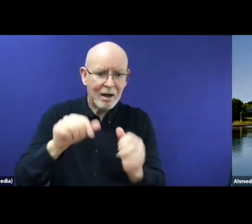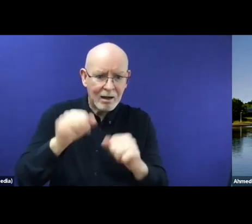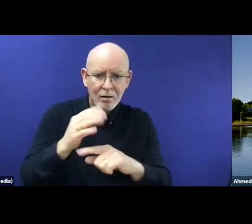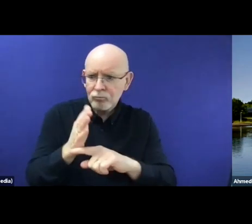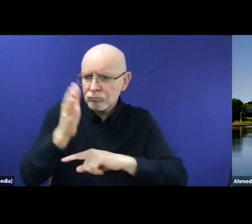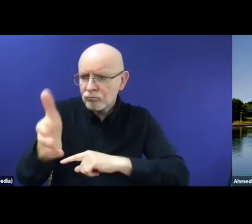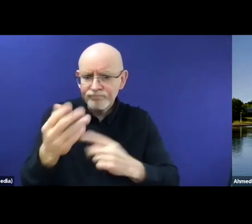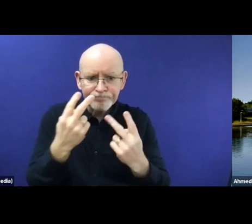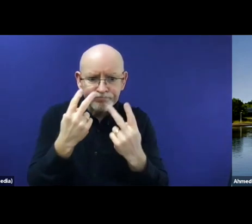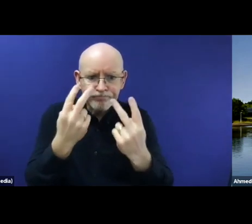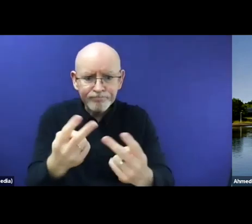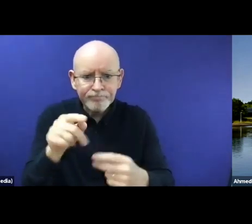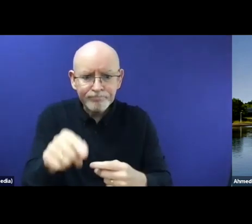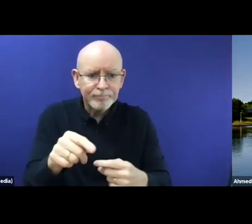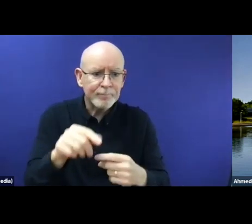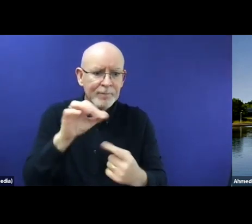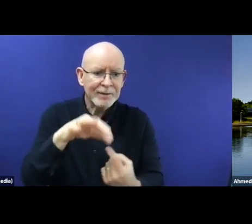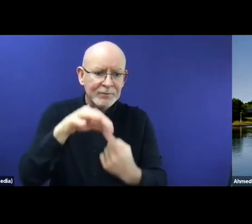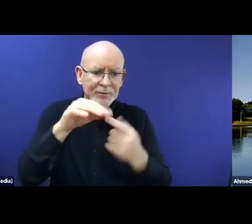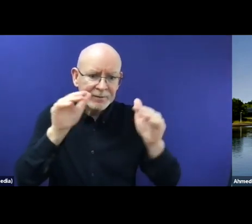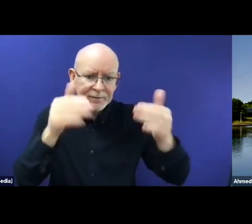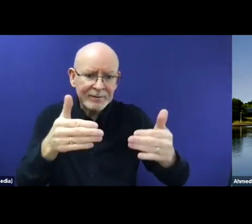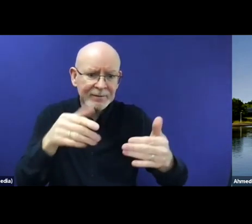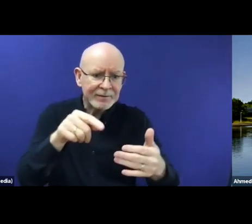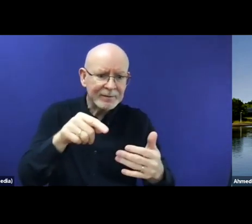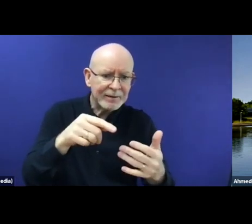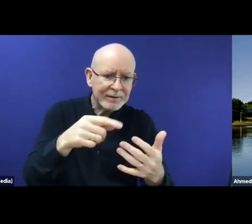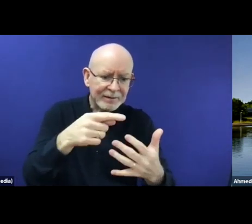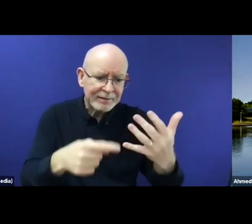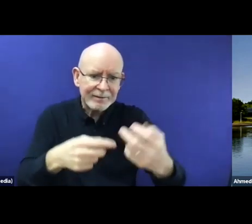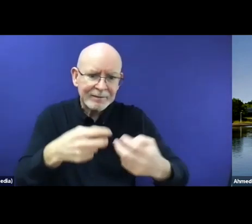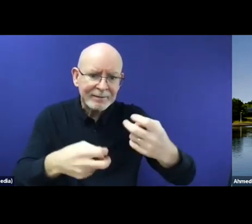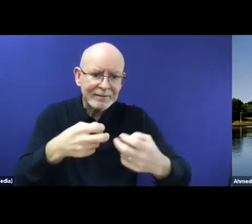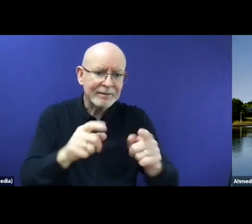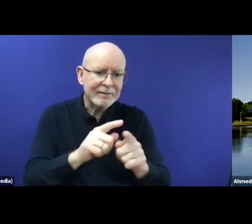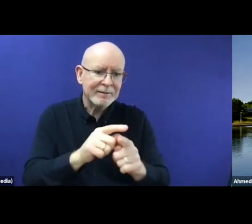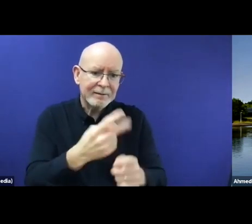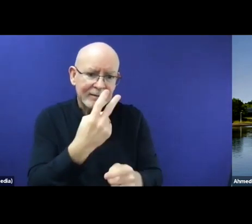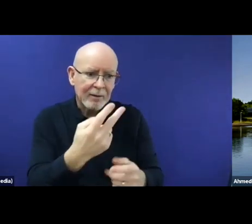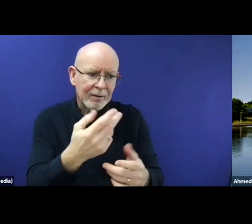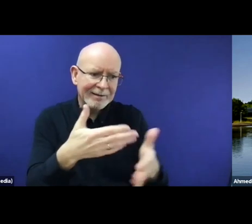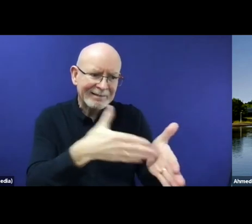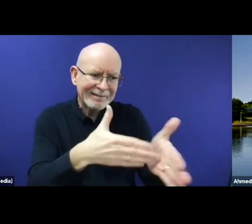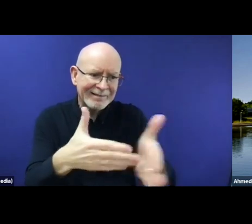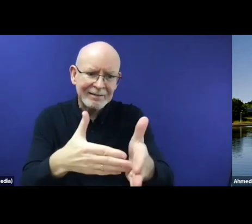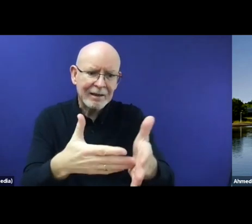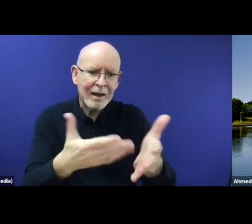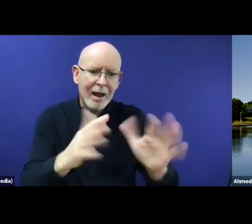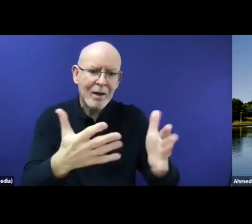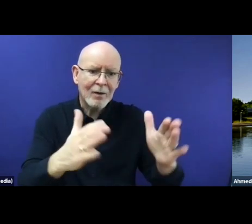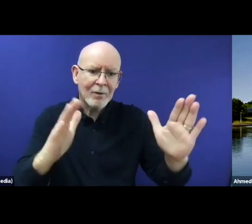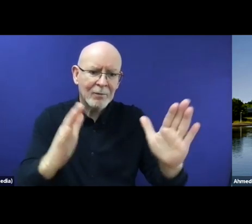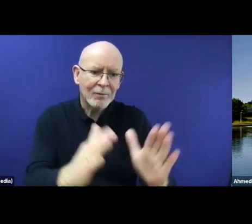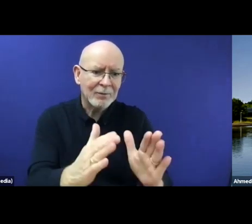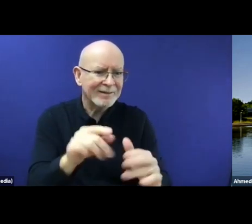among those in a very vulnerable situation. In terms of my own work, the primary focus is to promote conditions